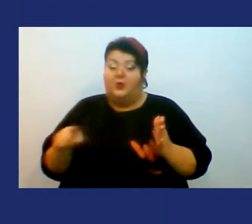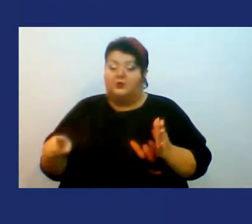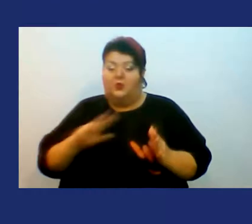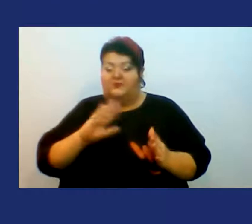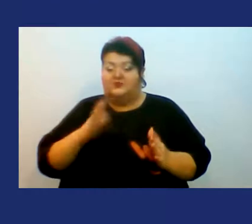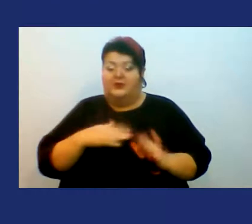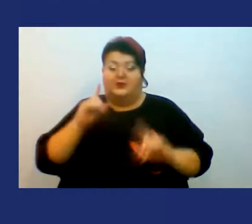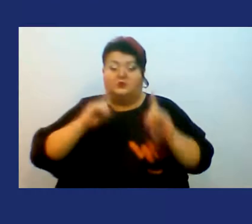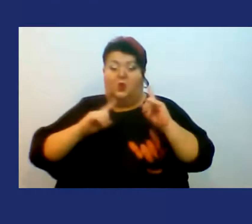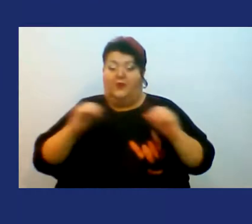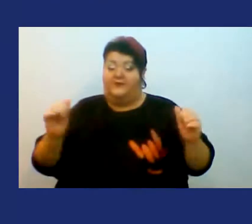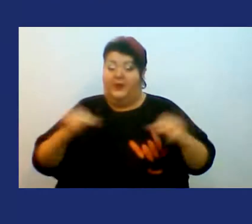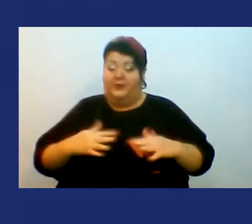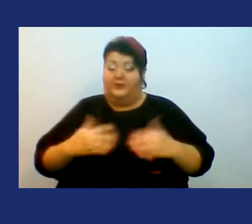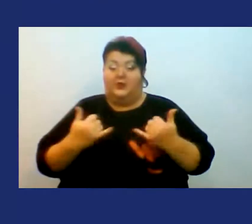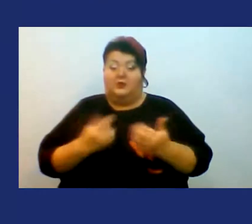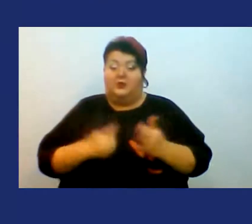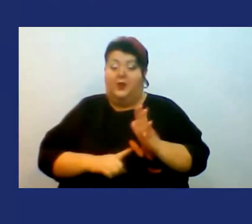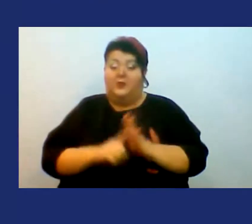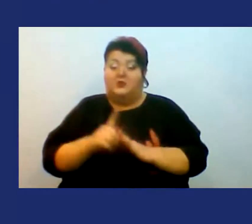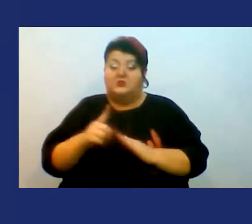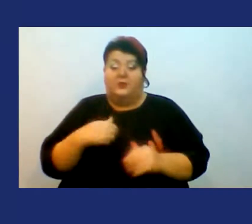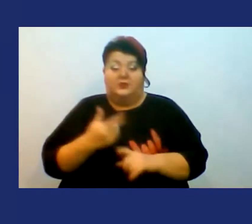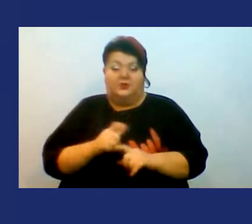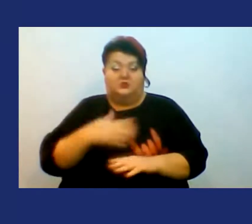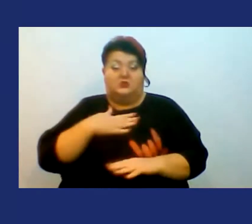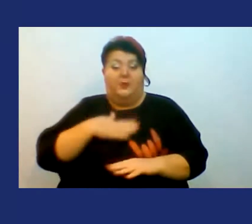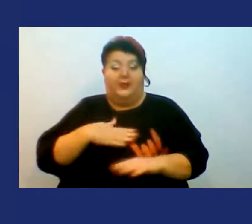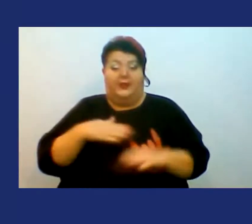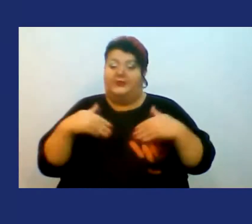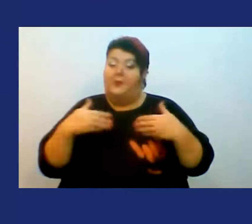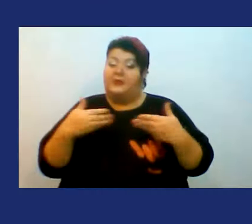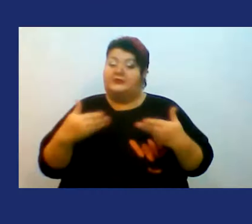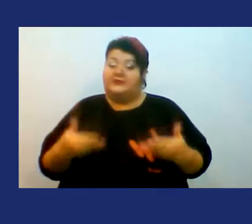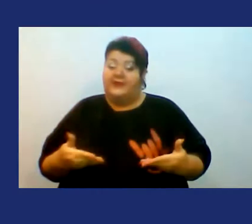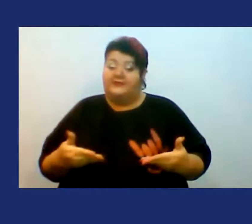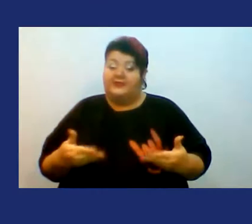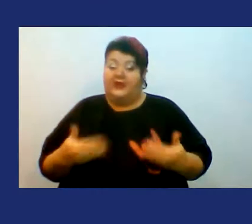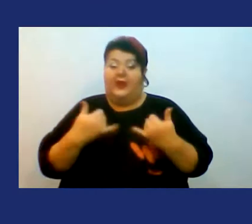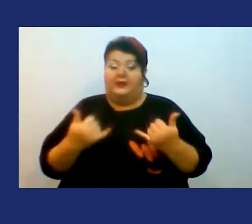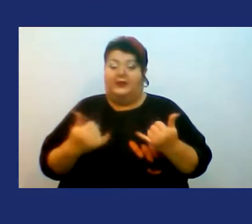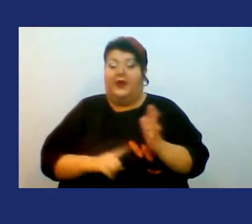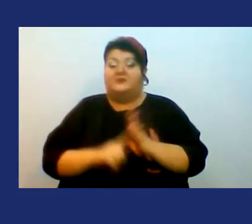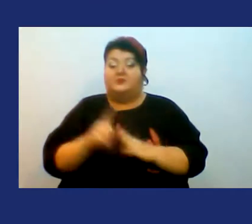Regional Director of Europe and Eurasia. Beata, welcome, and if you'd like to give opening remarks, that would be